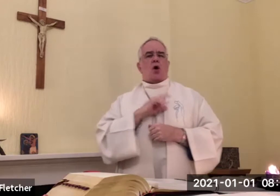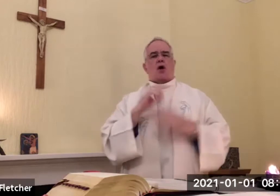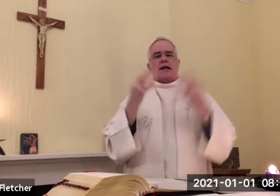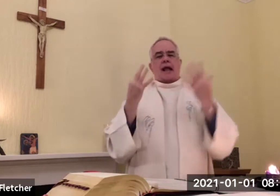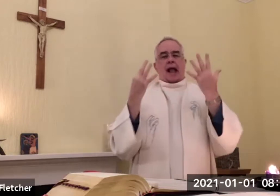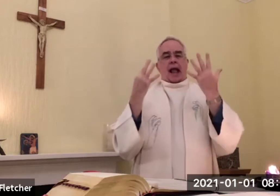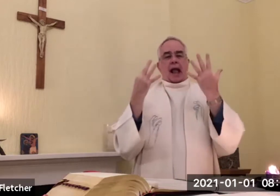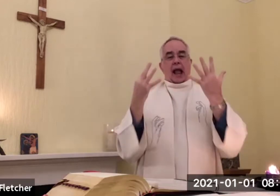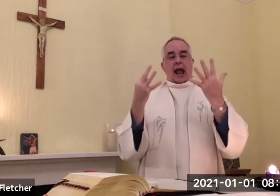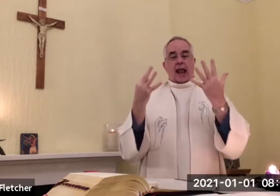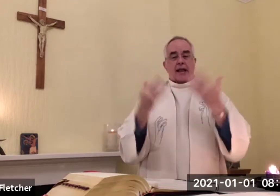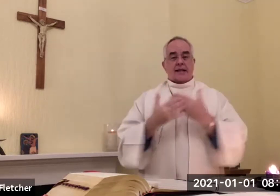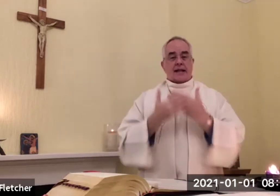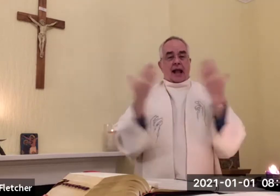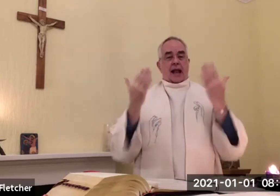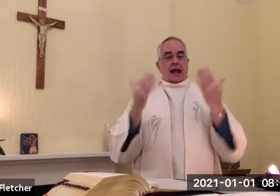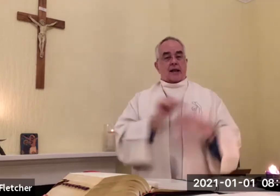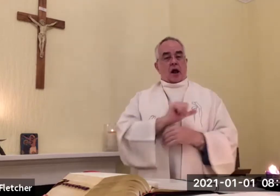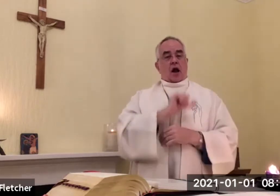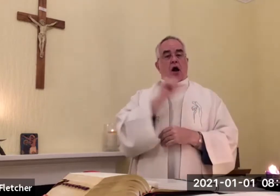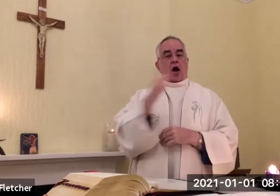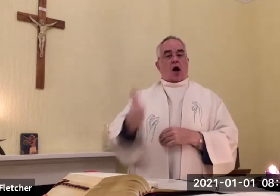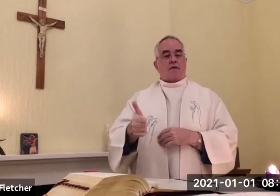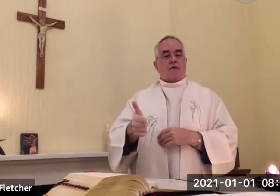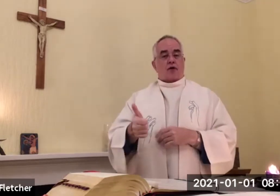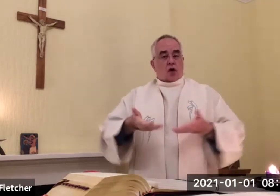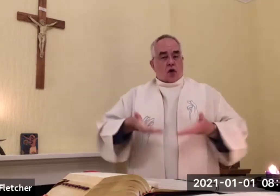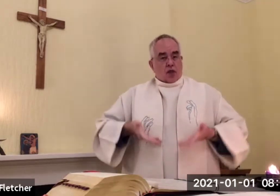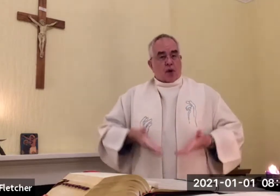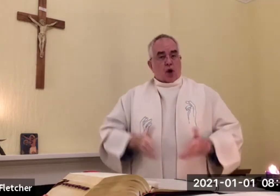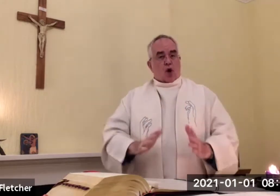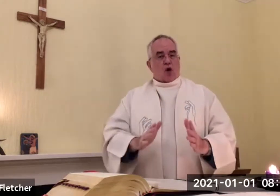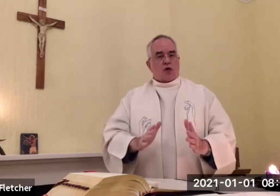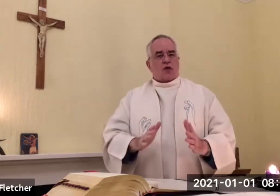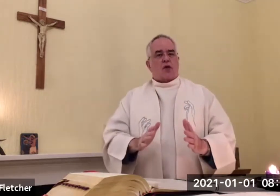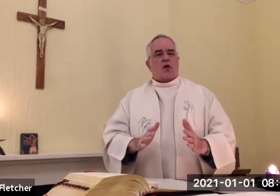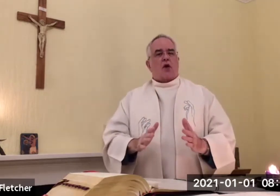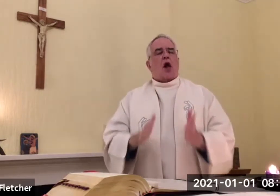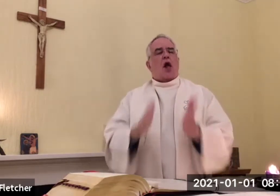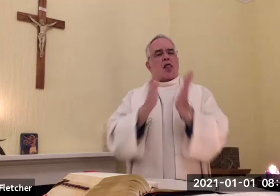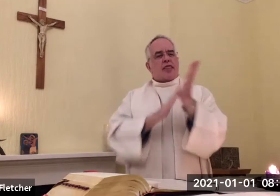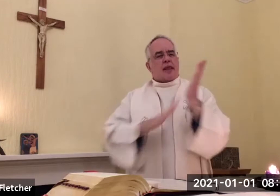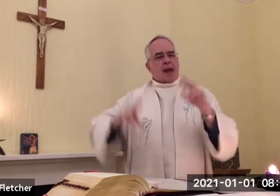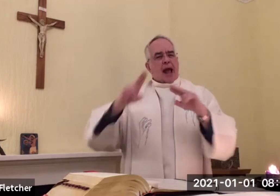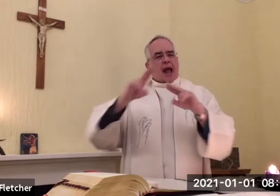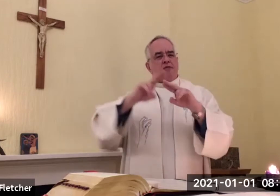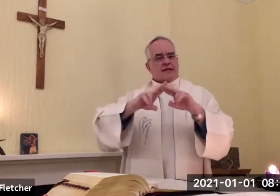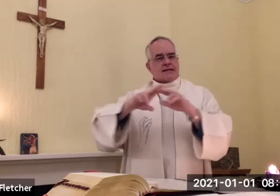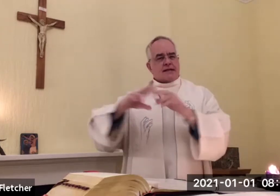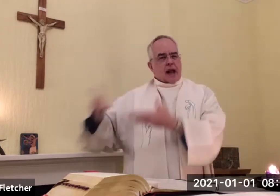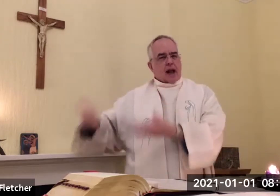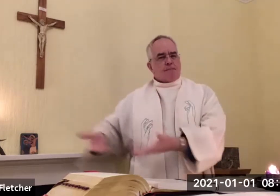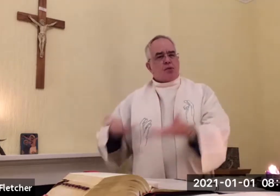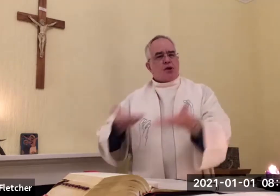because eight days after the birth, the parents